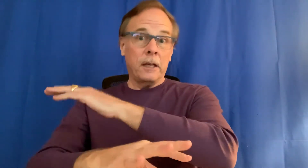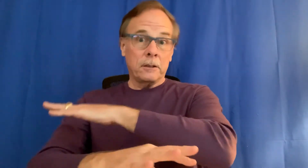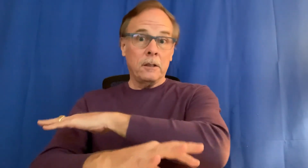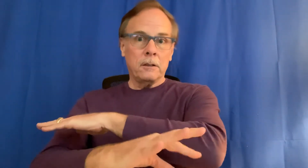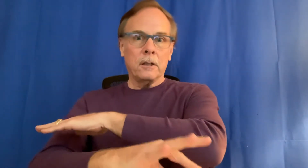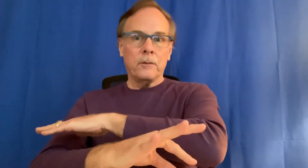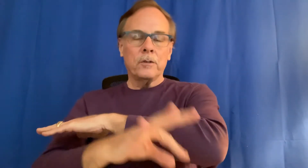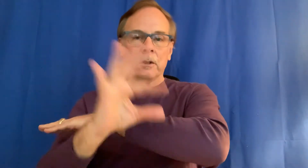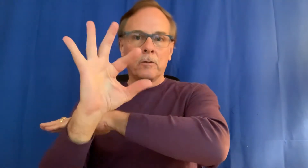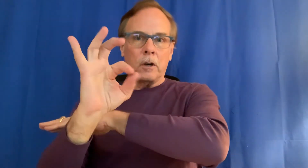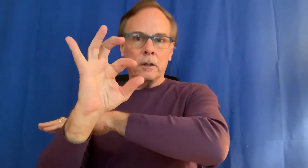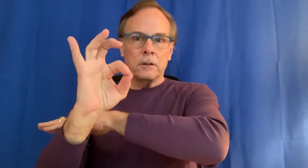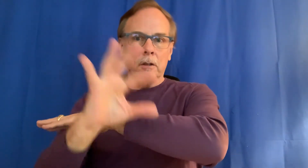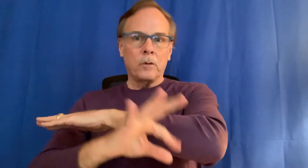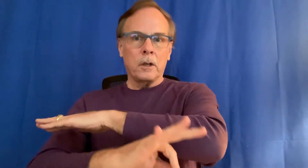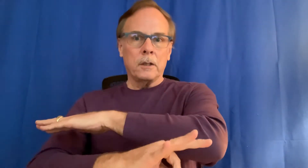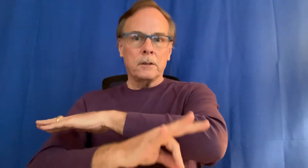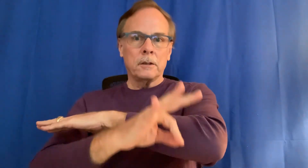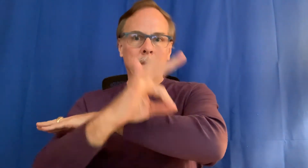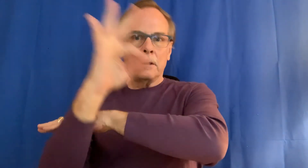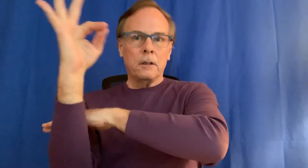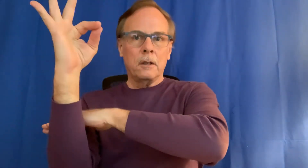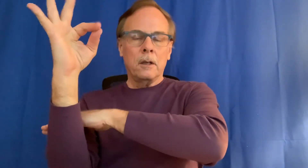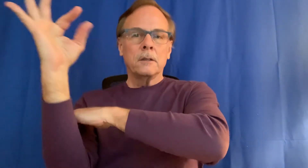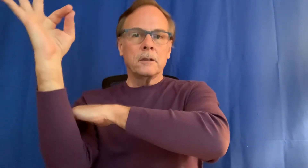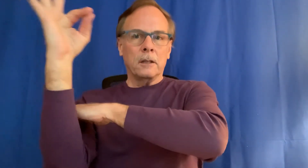actually the sign for sunrise. Sunrise, sunset.